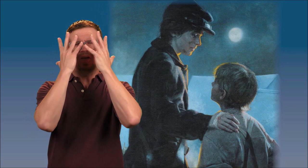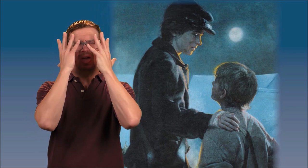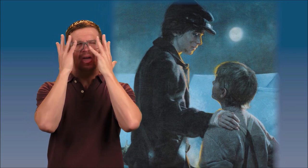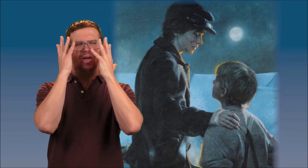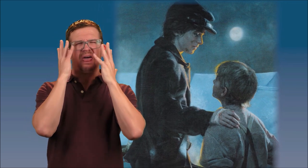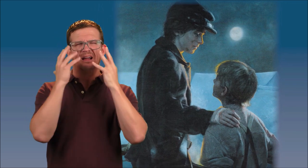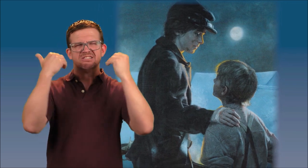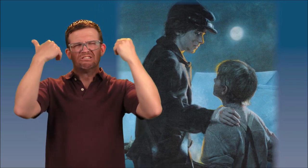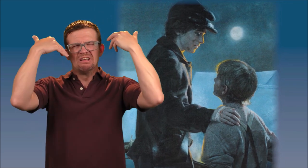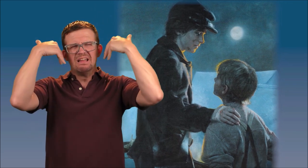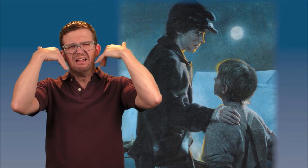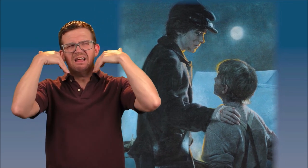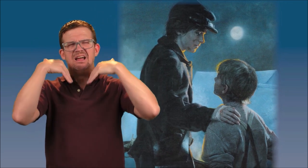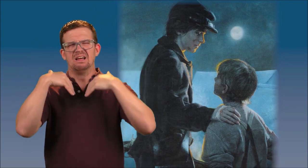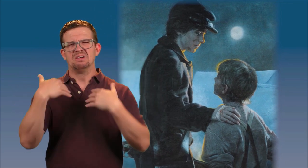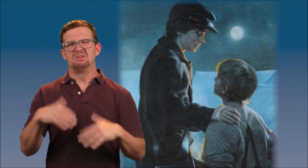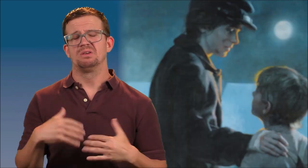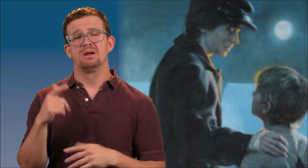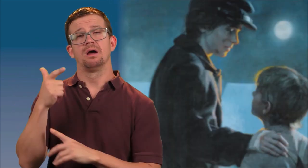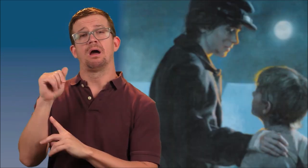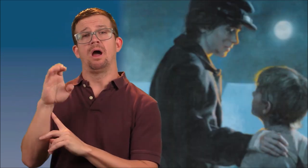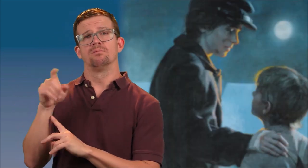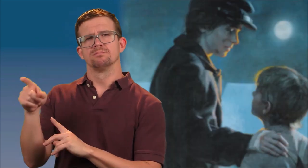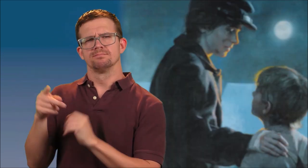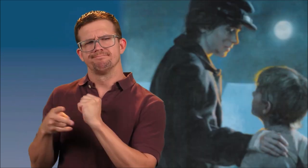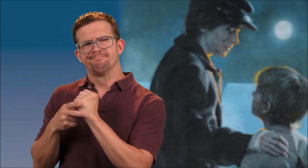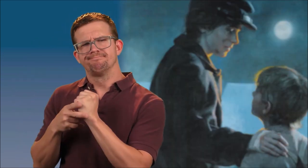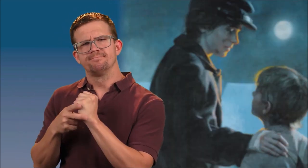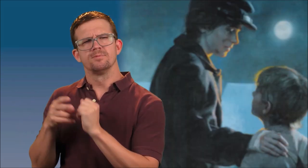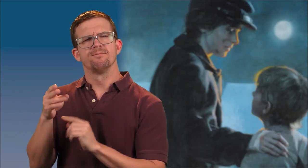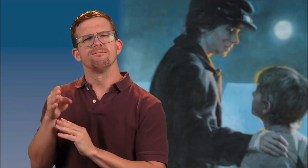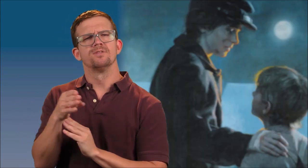exhausted, his face streaked with gunpowder and sweat.